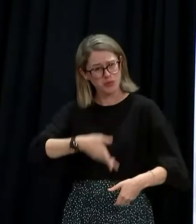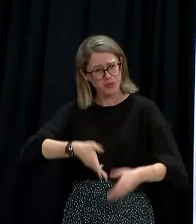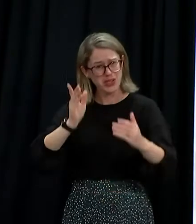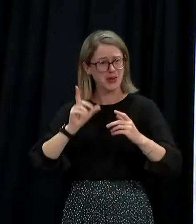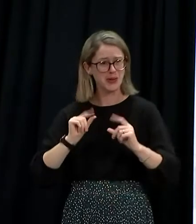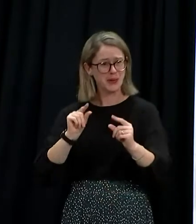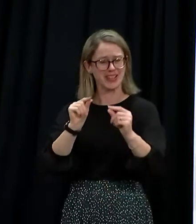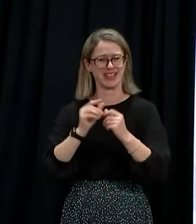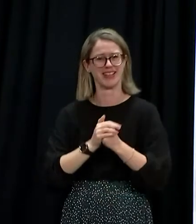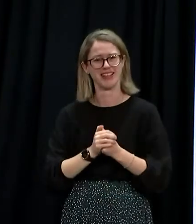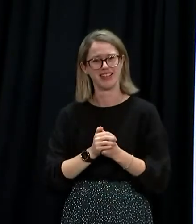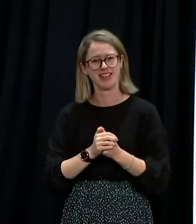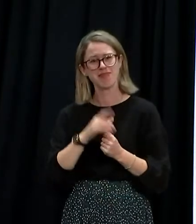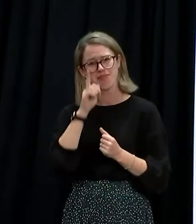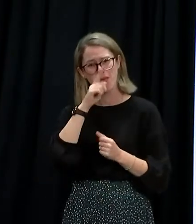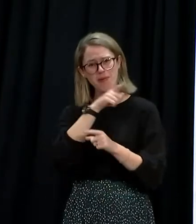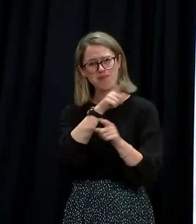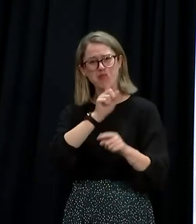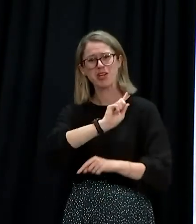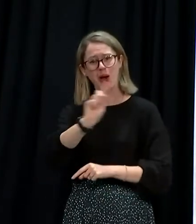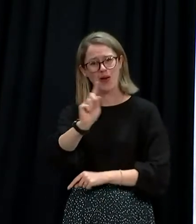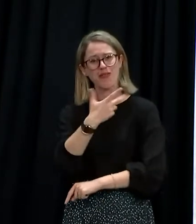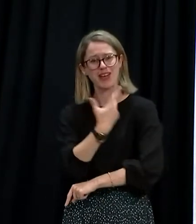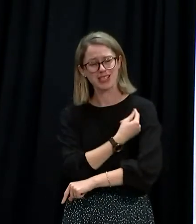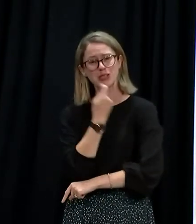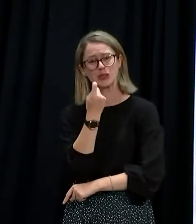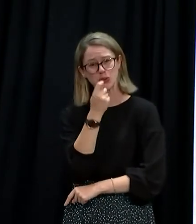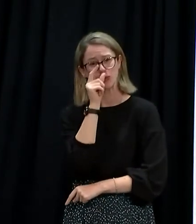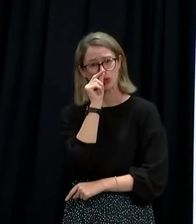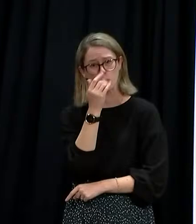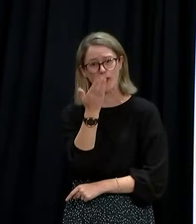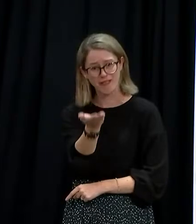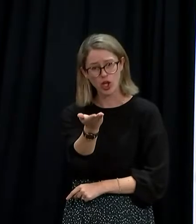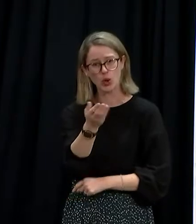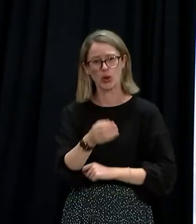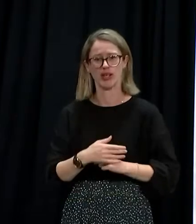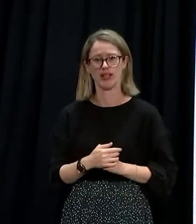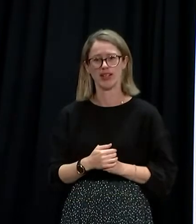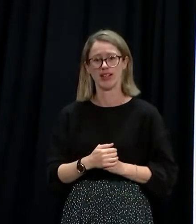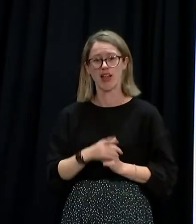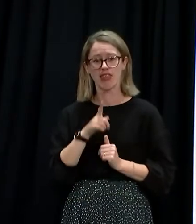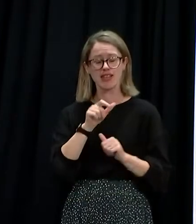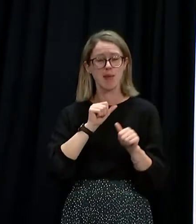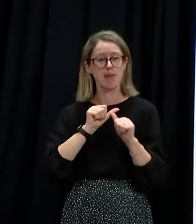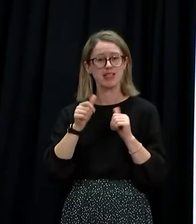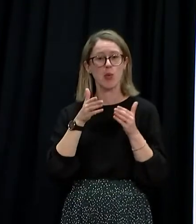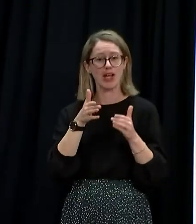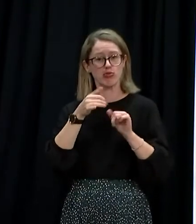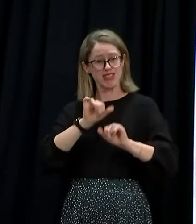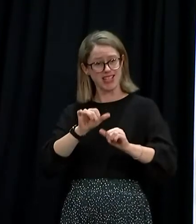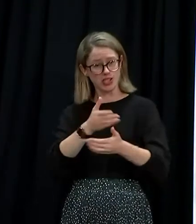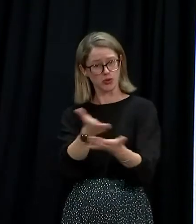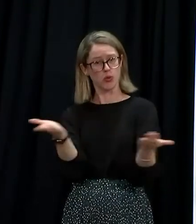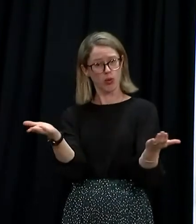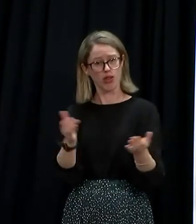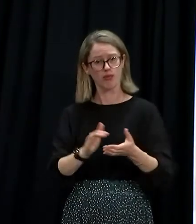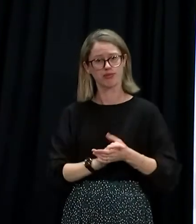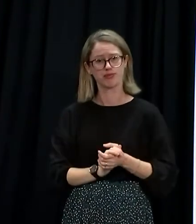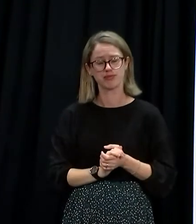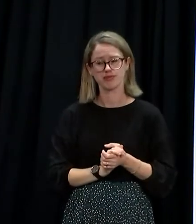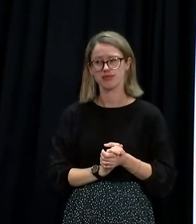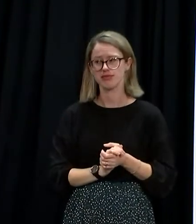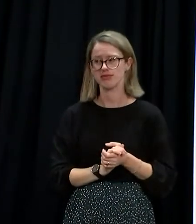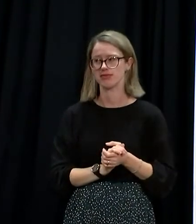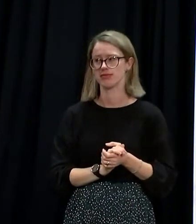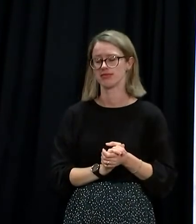done. I want people to be vaccinated as soon as possible, because that's the best way that we can protect them. And it's also the best way that